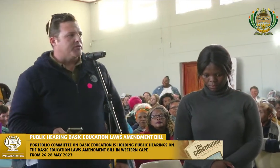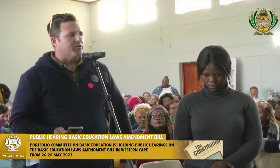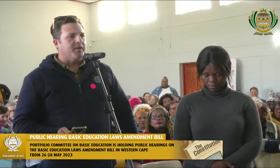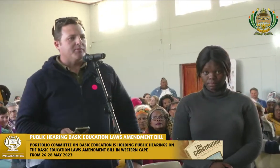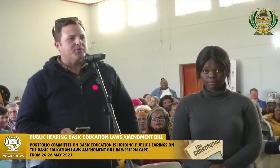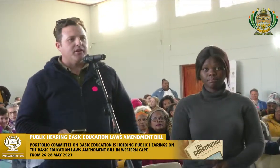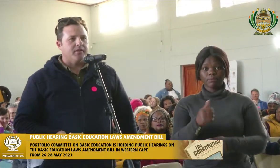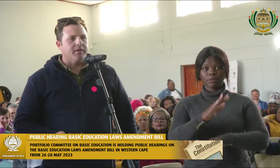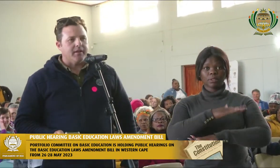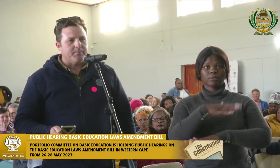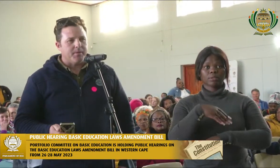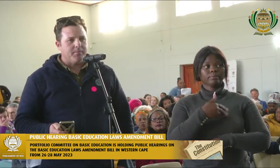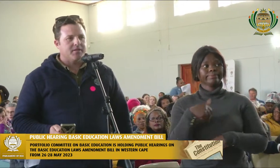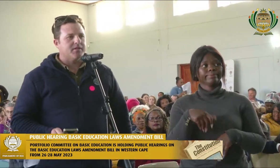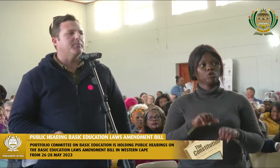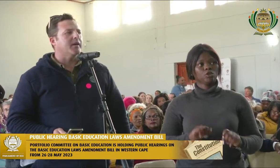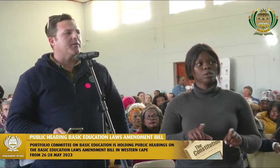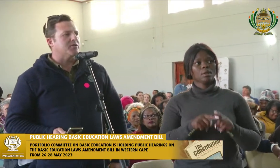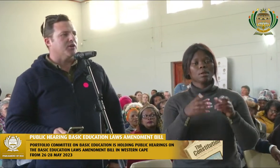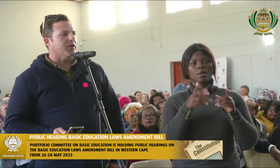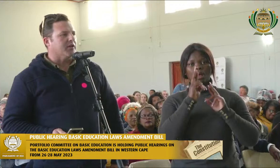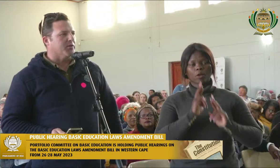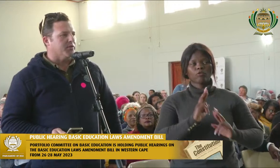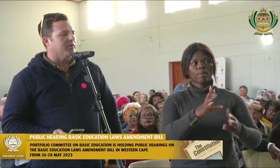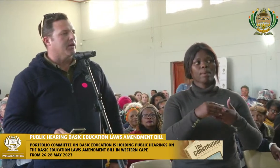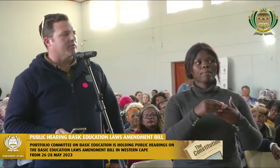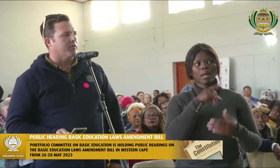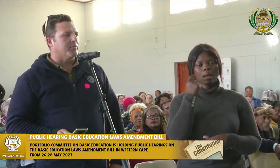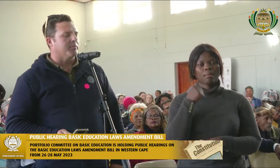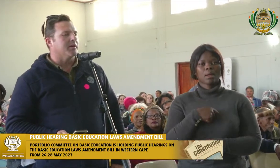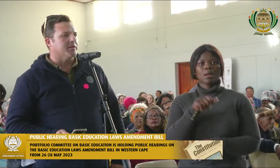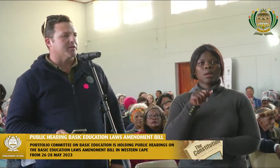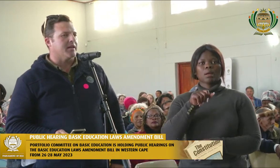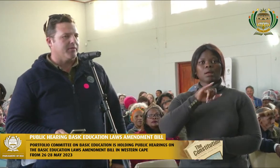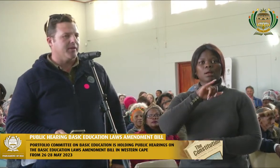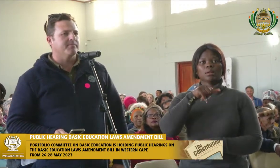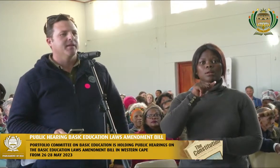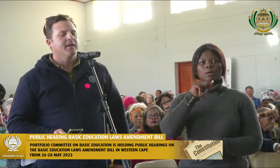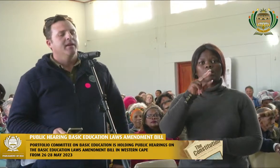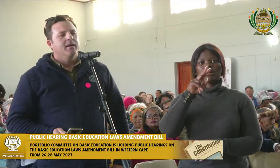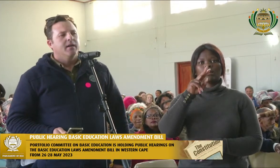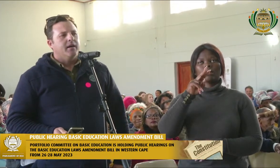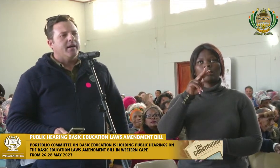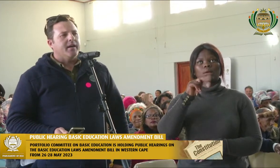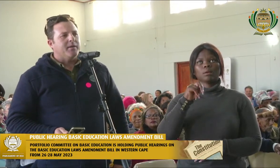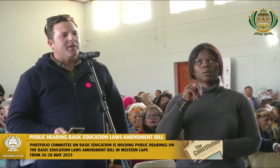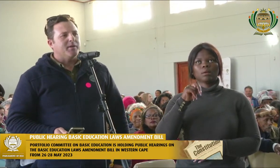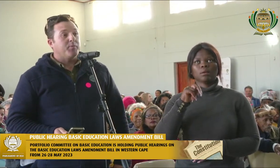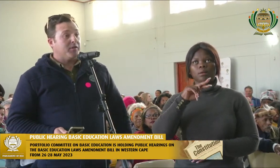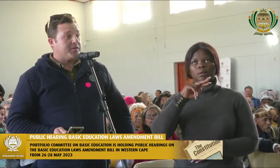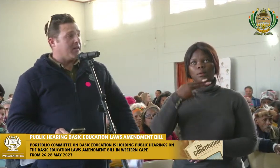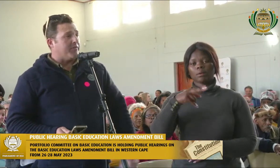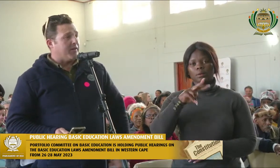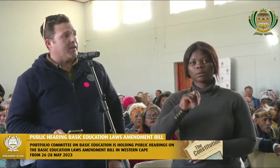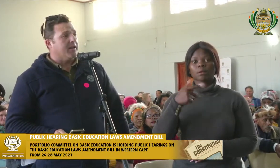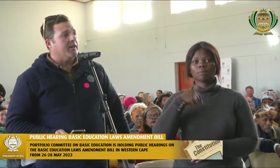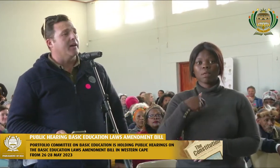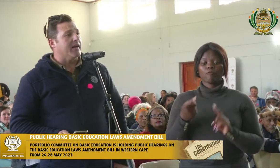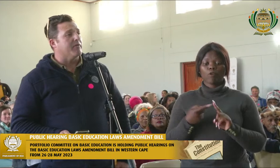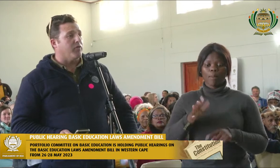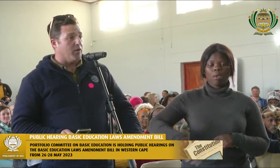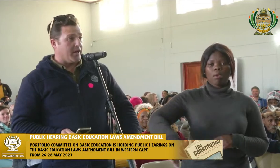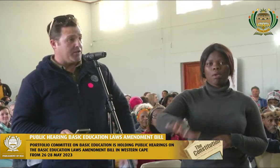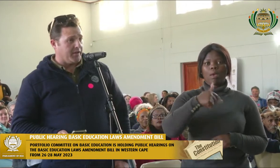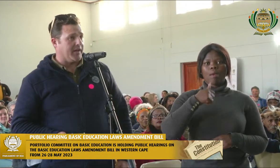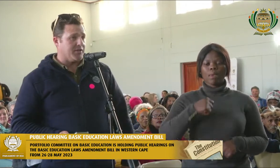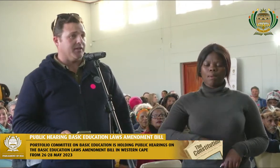Well, good afternoon, Madam Chair and members. My name is Jacques Leroux. I'm from this area. I am a proud South African.